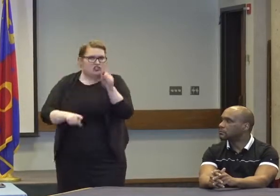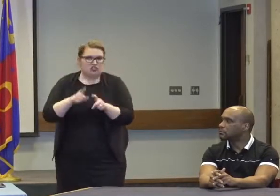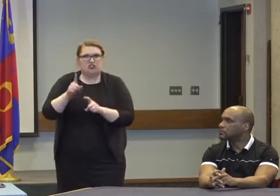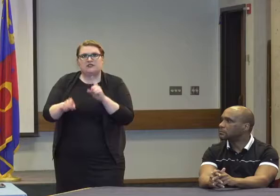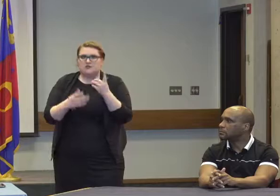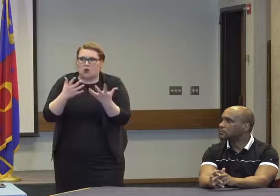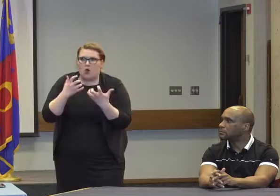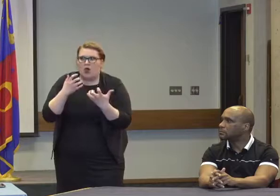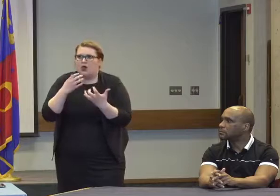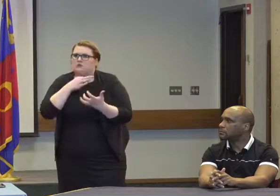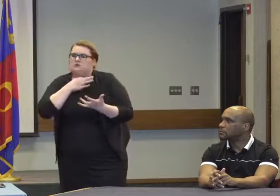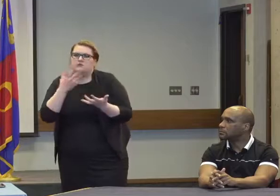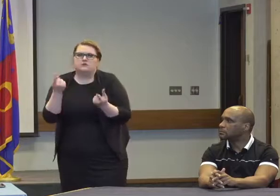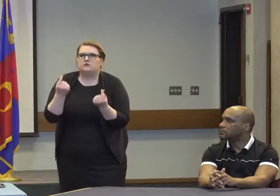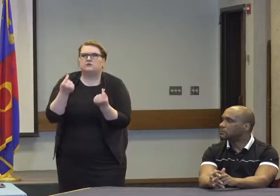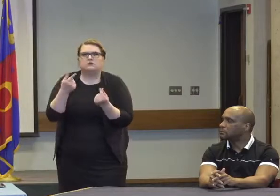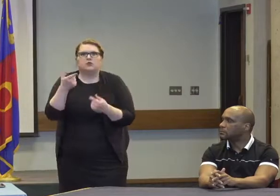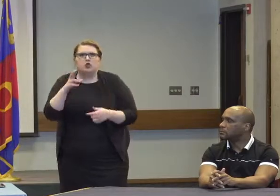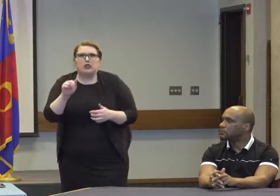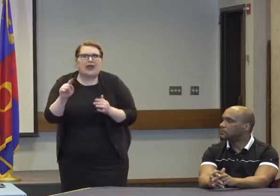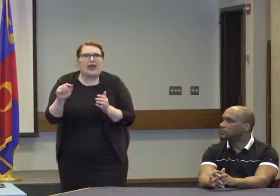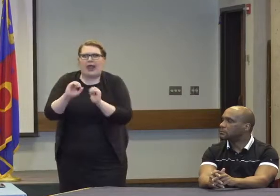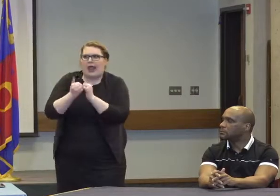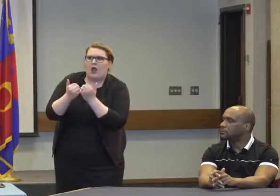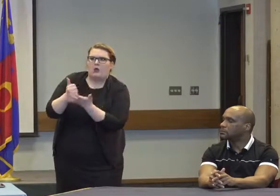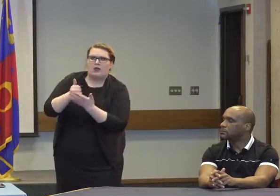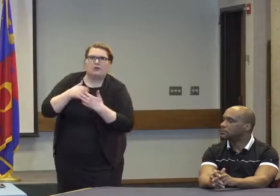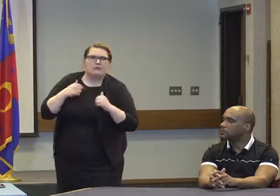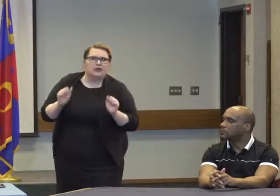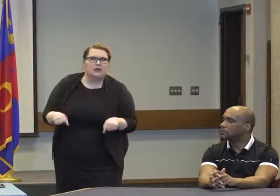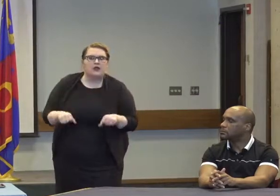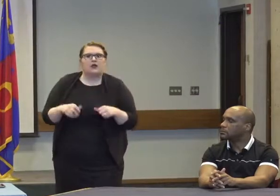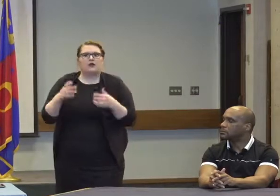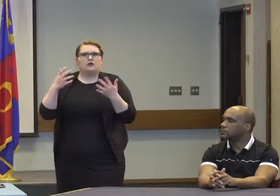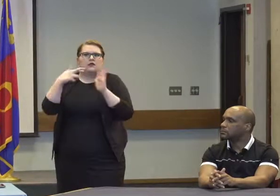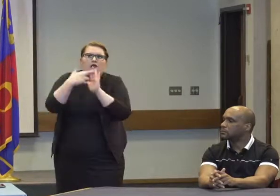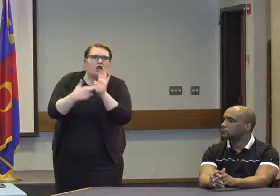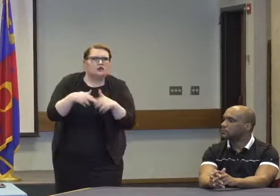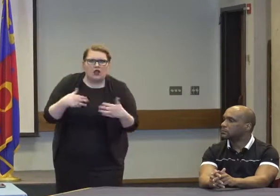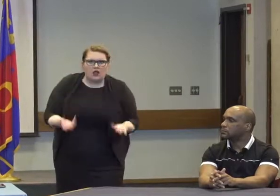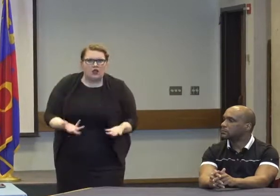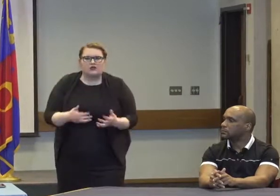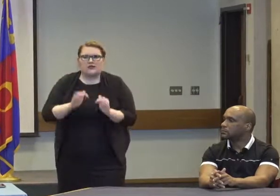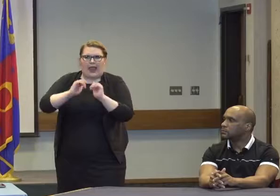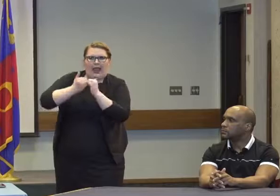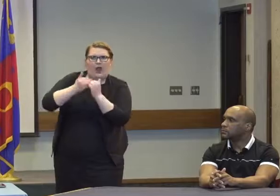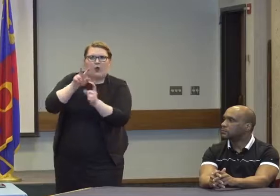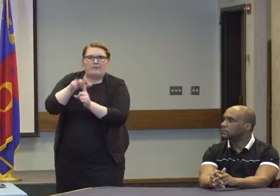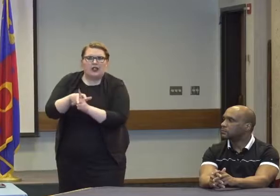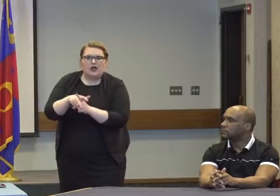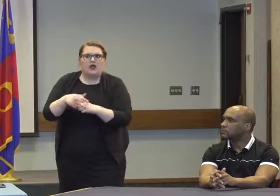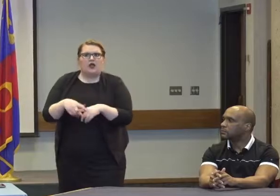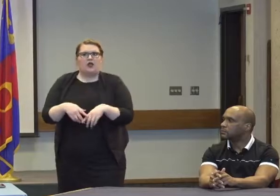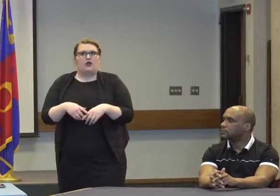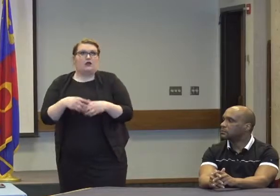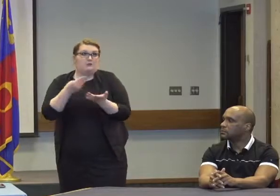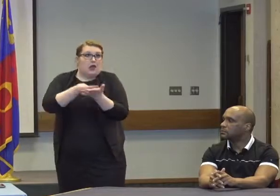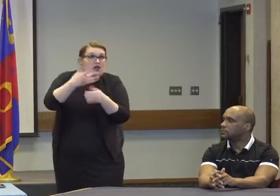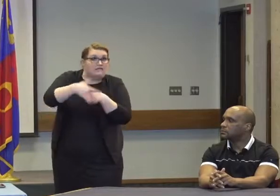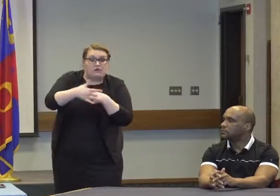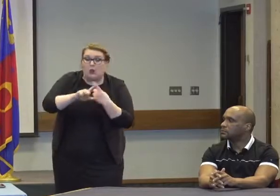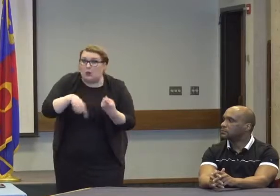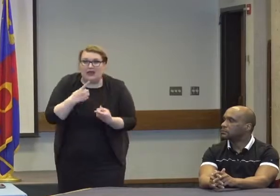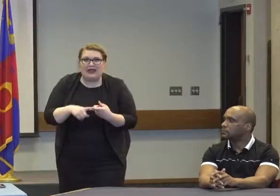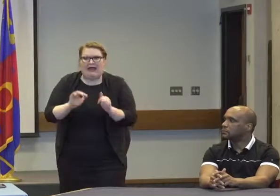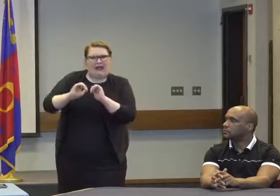about this grant, how it's going to help them, what are the guidelines for applying, when will the money be available, and